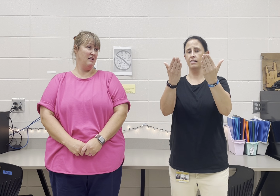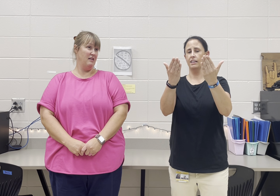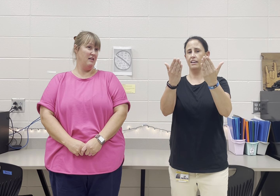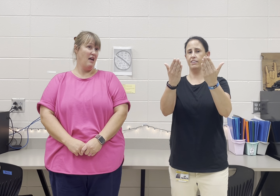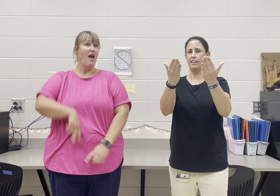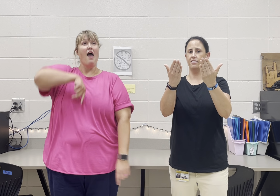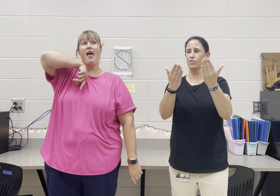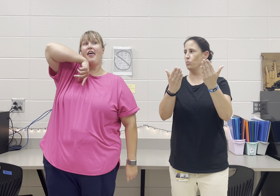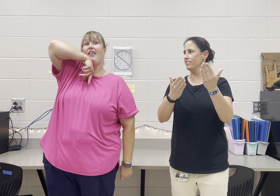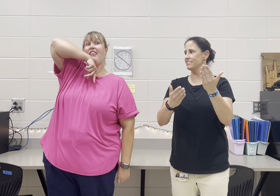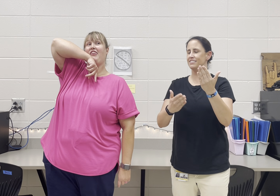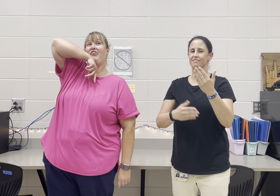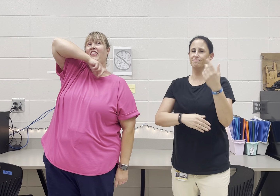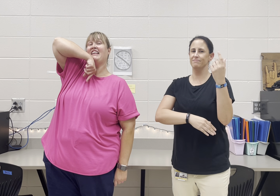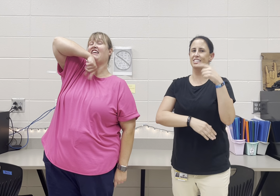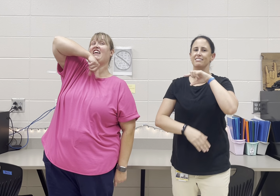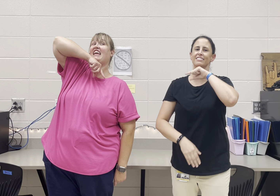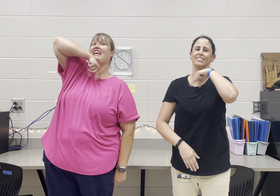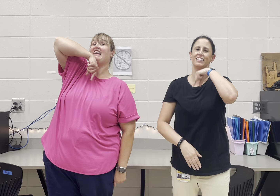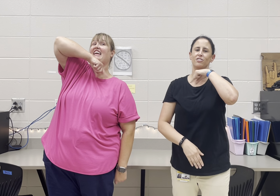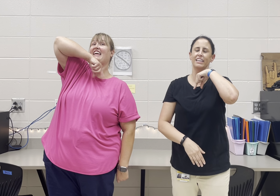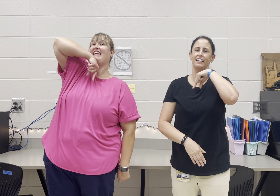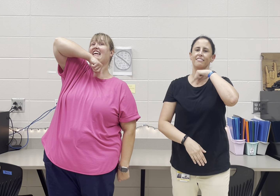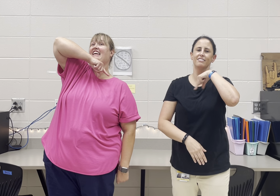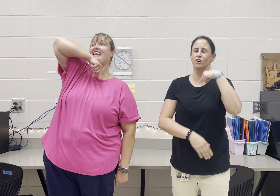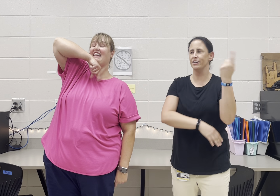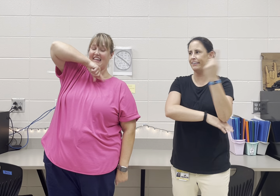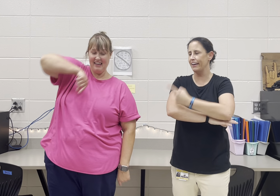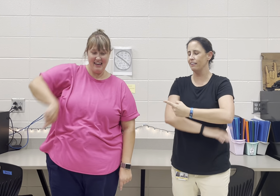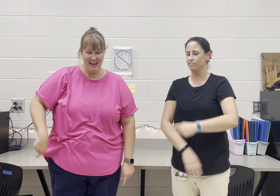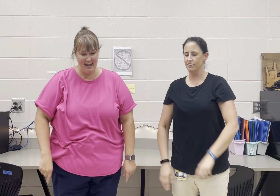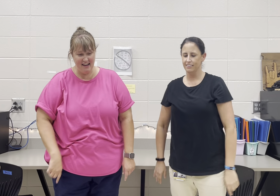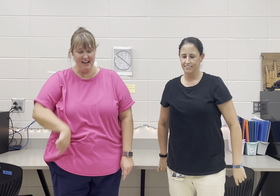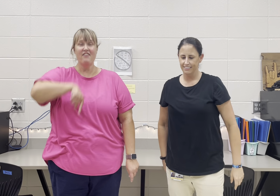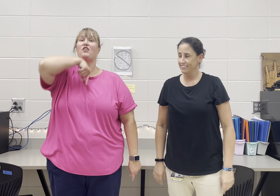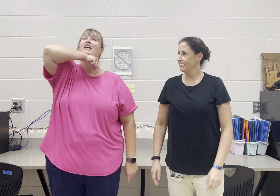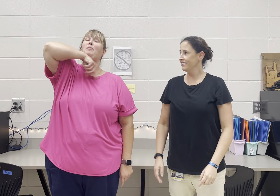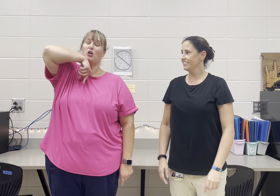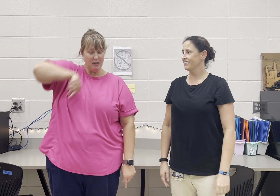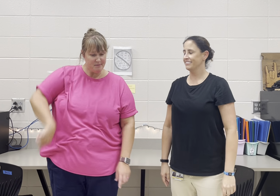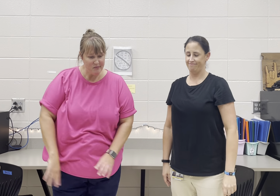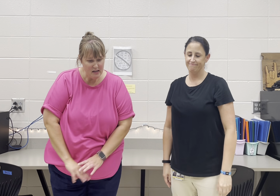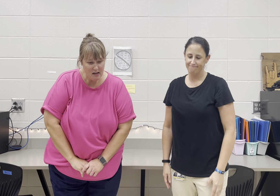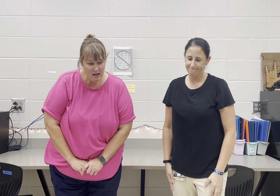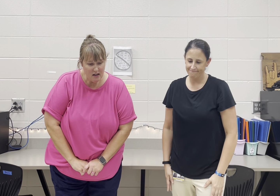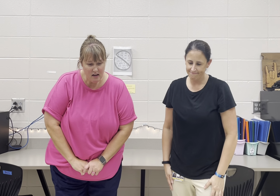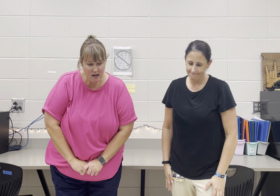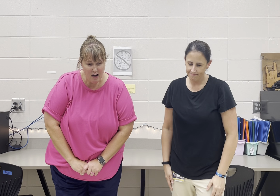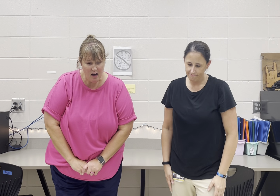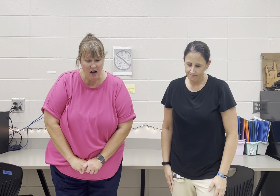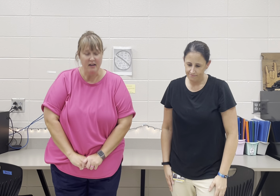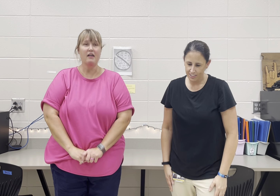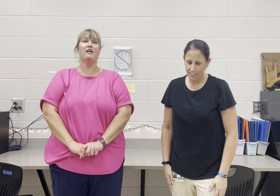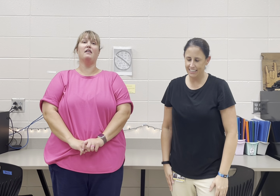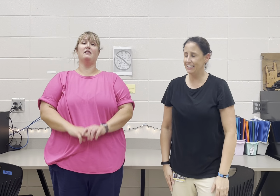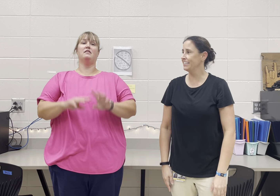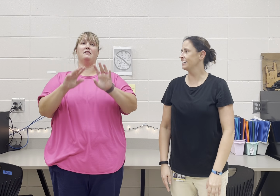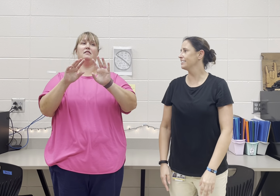and then the one that's little kid, Turkey Day. Yeah. What do they call her? Hanukkah. Hanukkah.